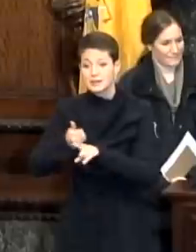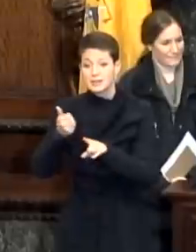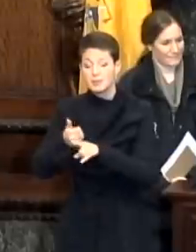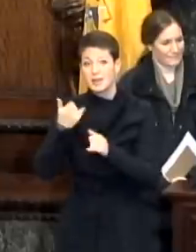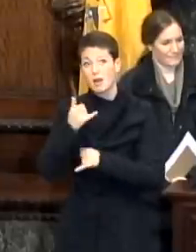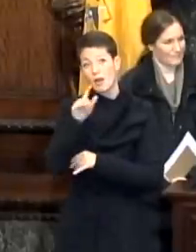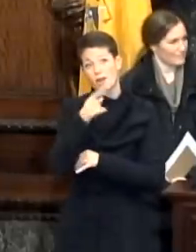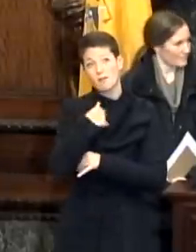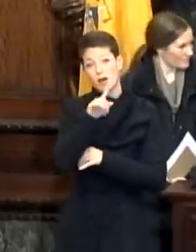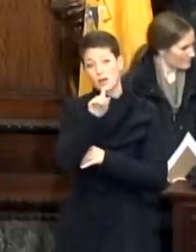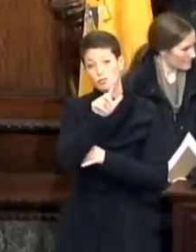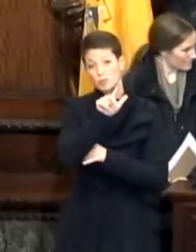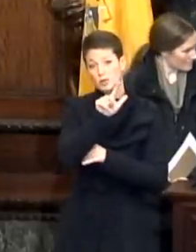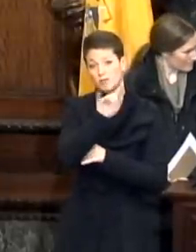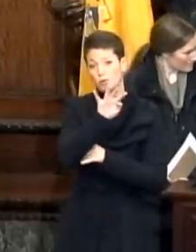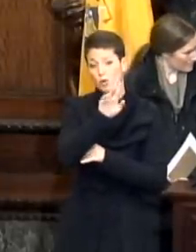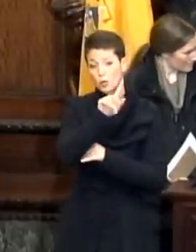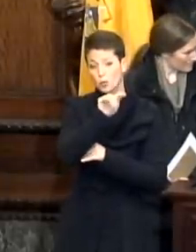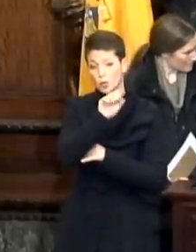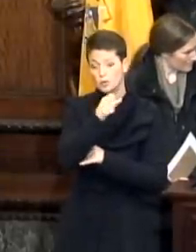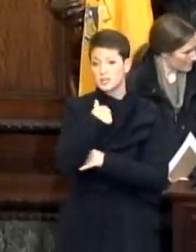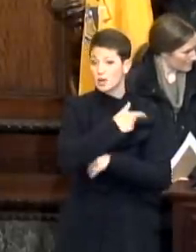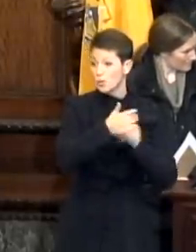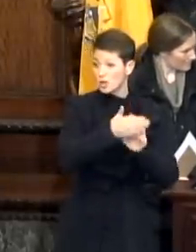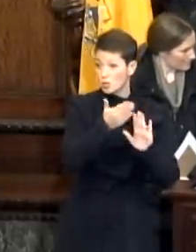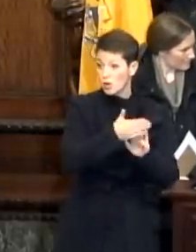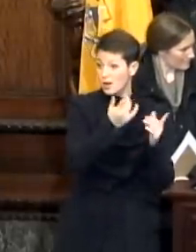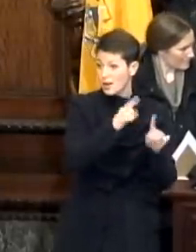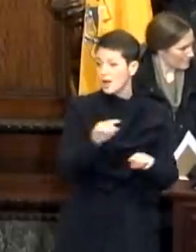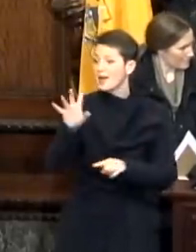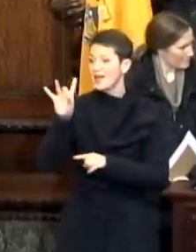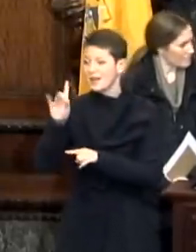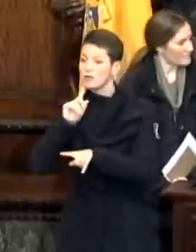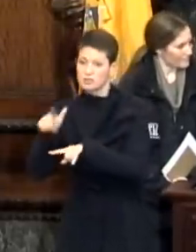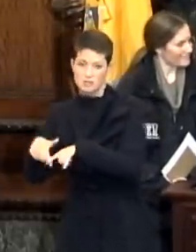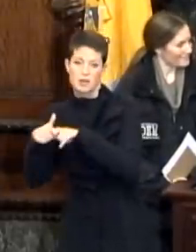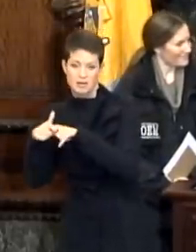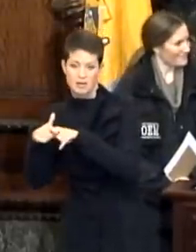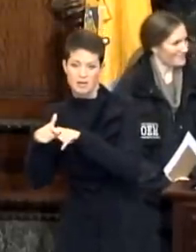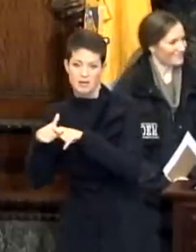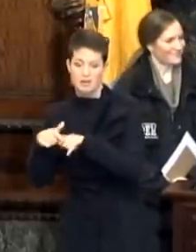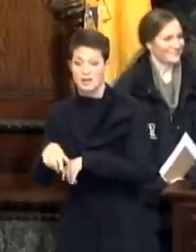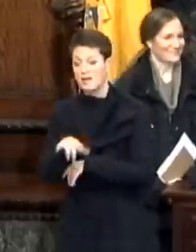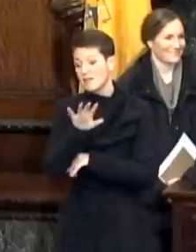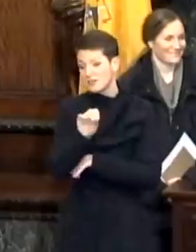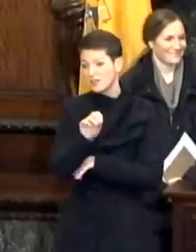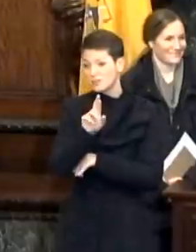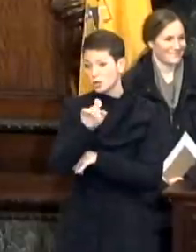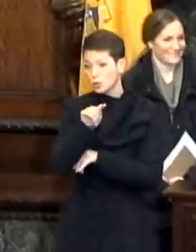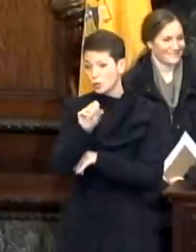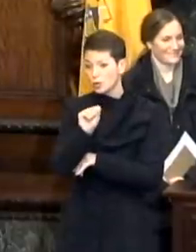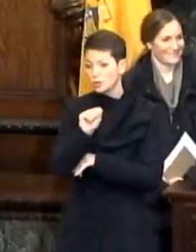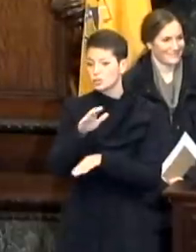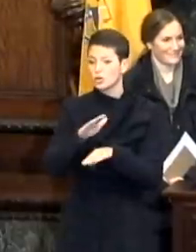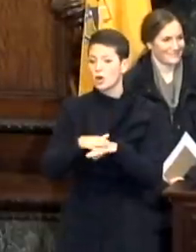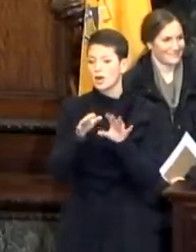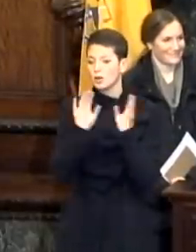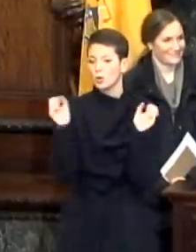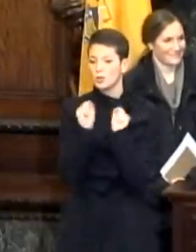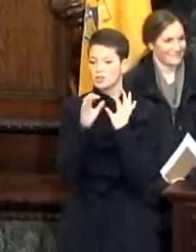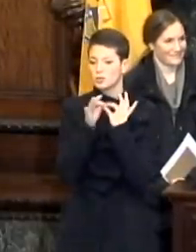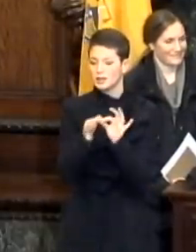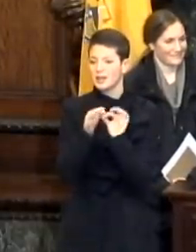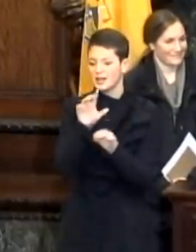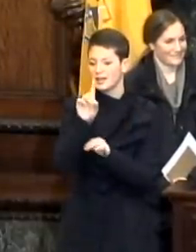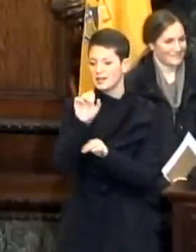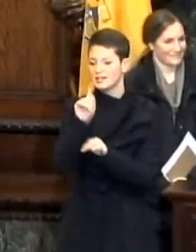the 124 routes that we operate, only 8 are suspended. Some 50 of the routes are on winter-related detours,